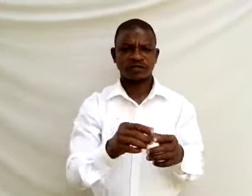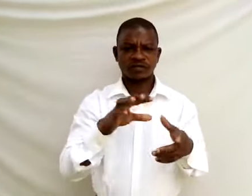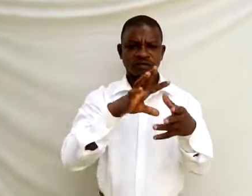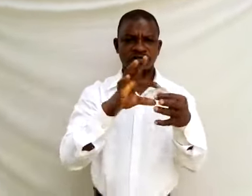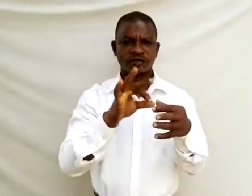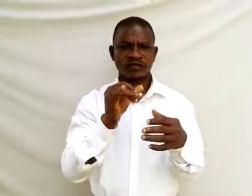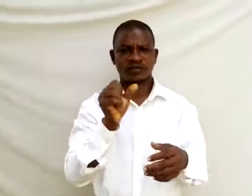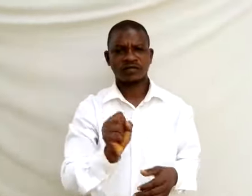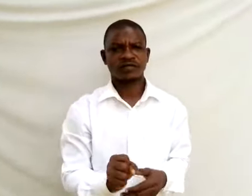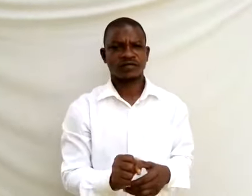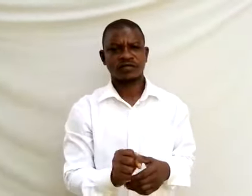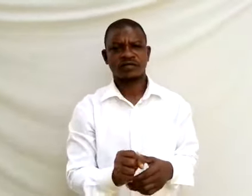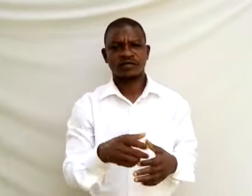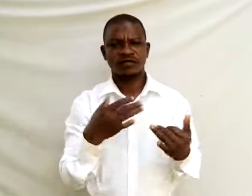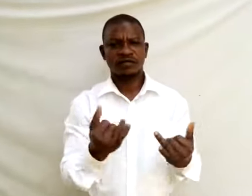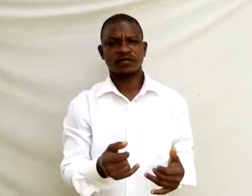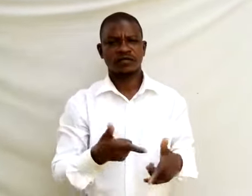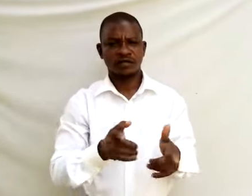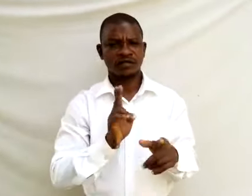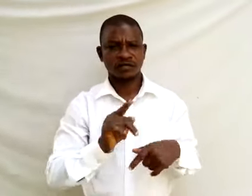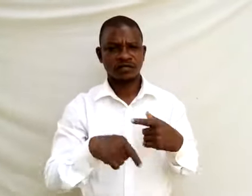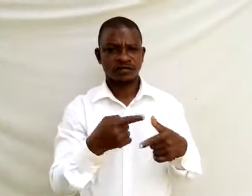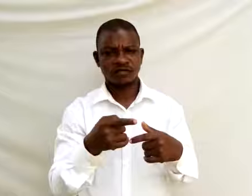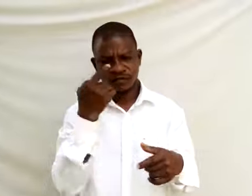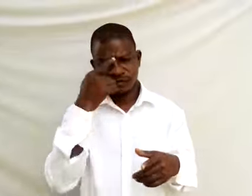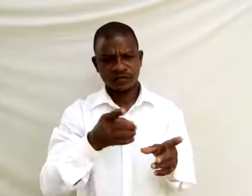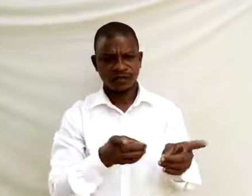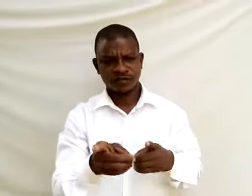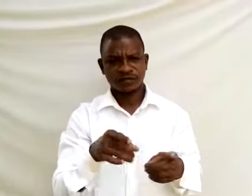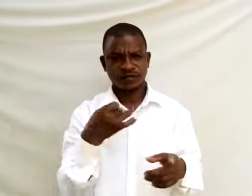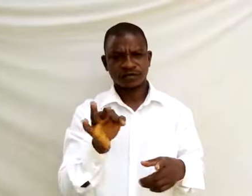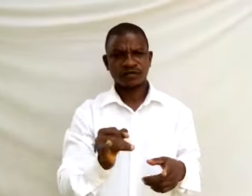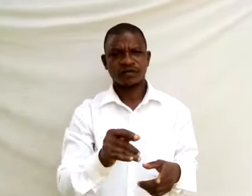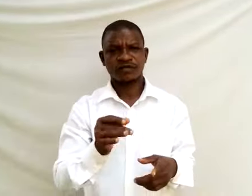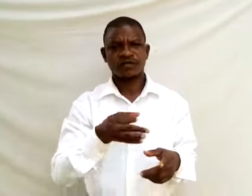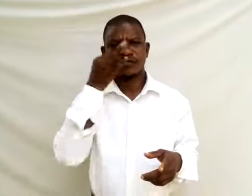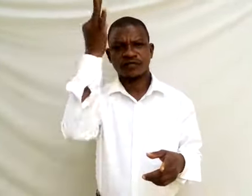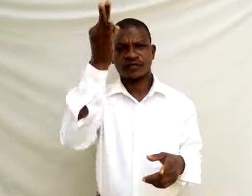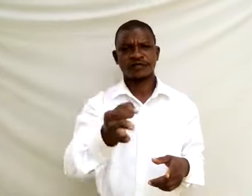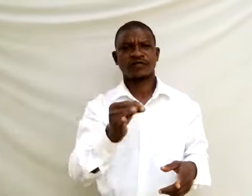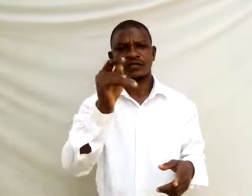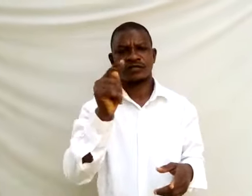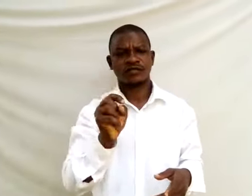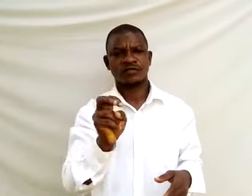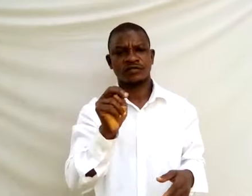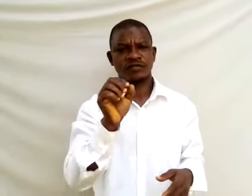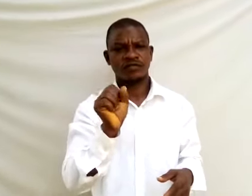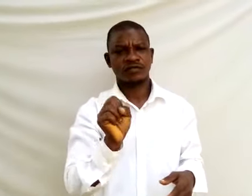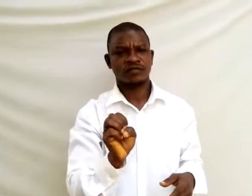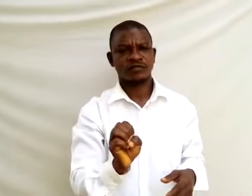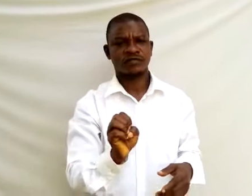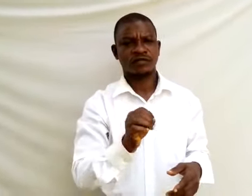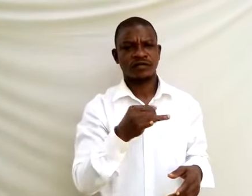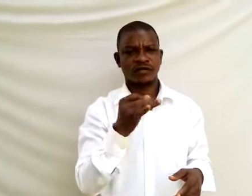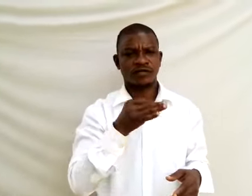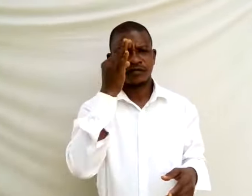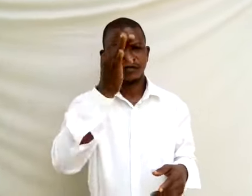sentences. Now, let us go for the definition of future tense. A future tense